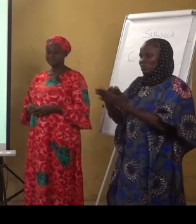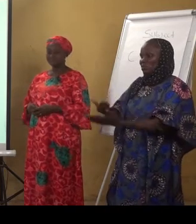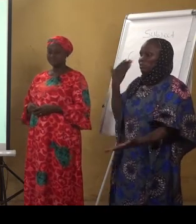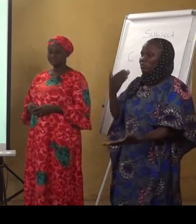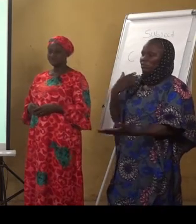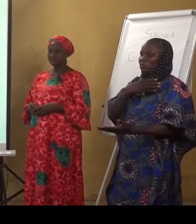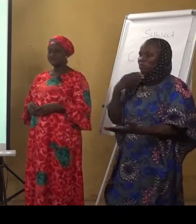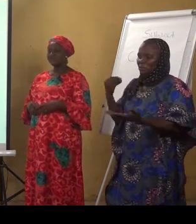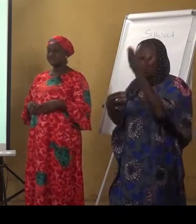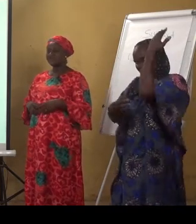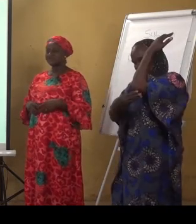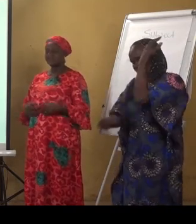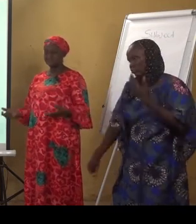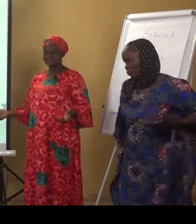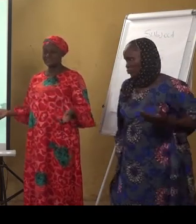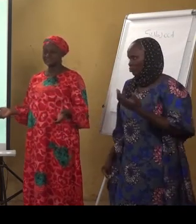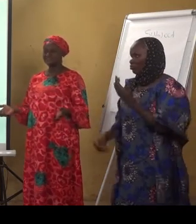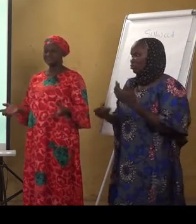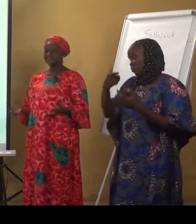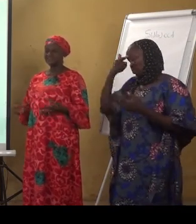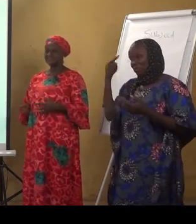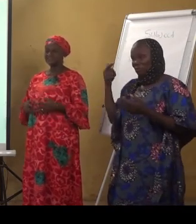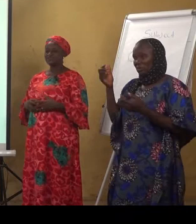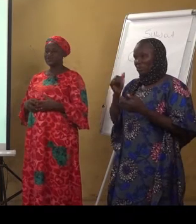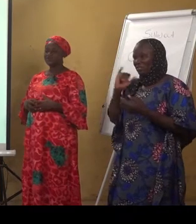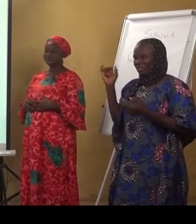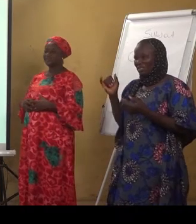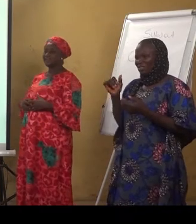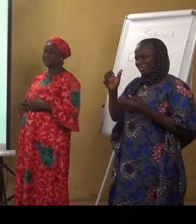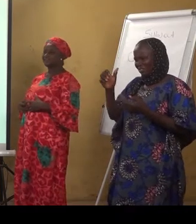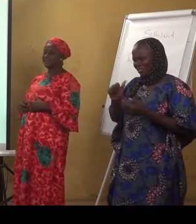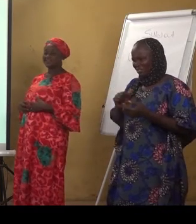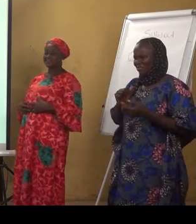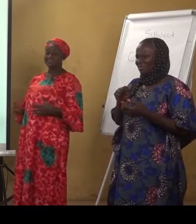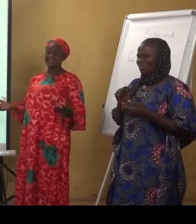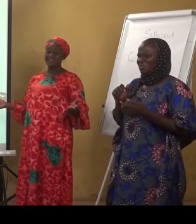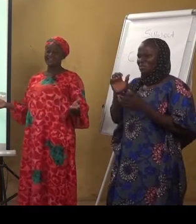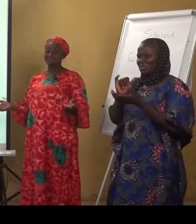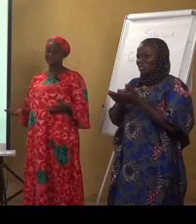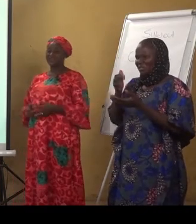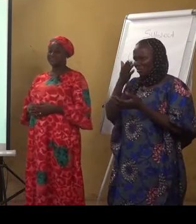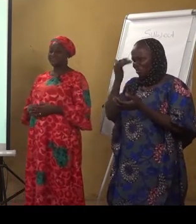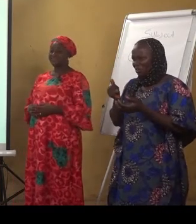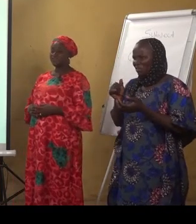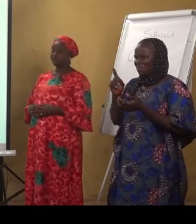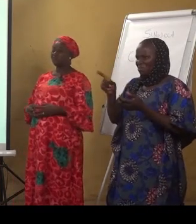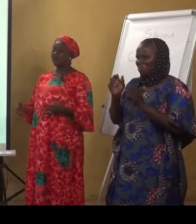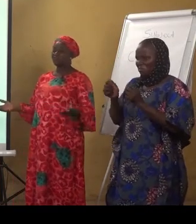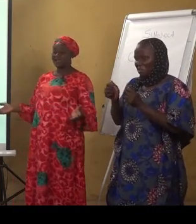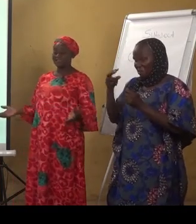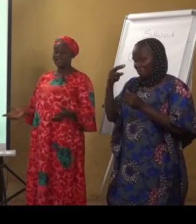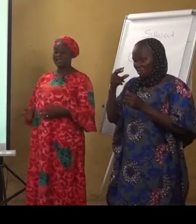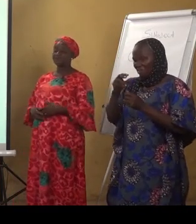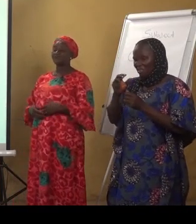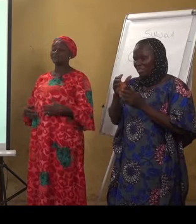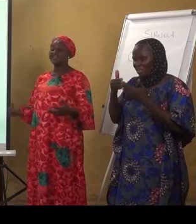negligible. But because there is selfishness, that is why you find out that you can easily identify a poor